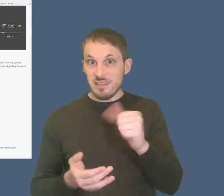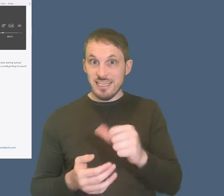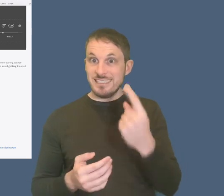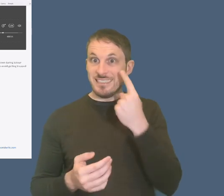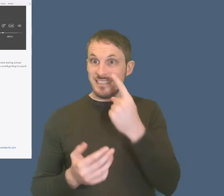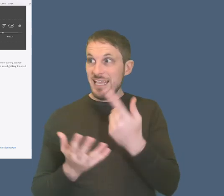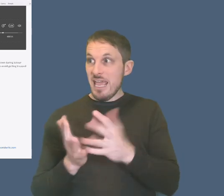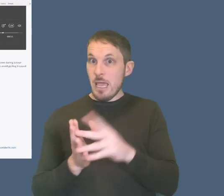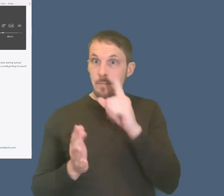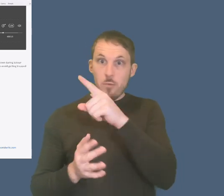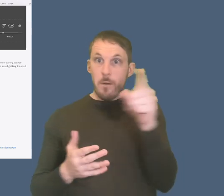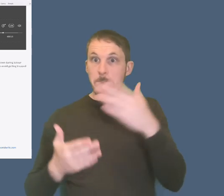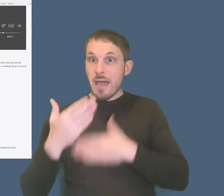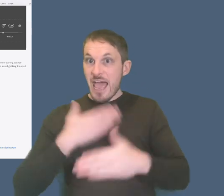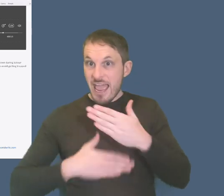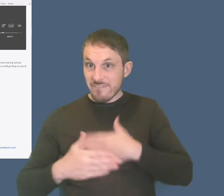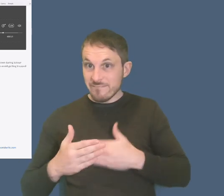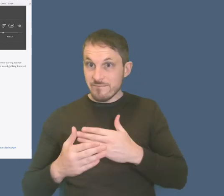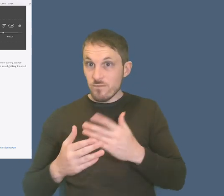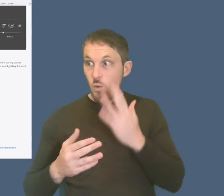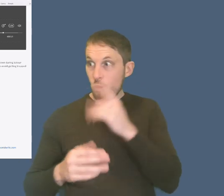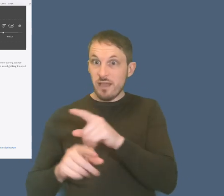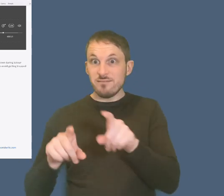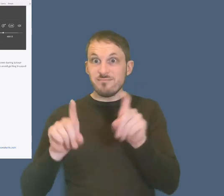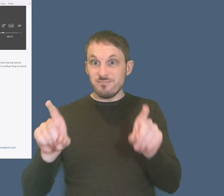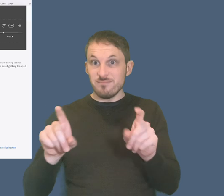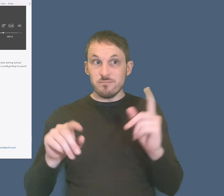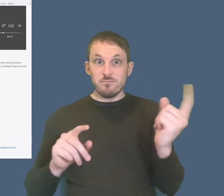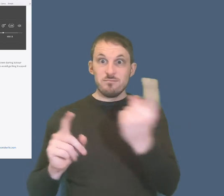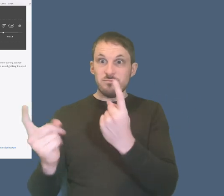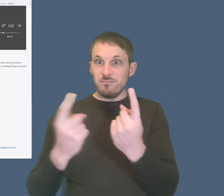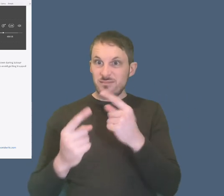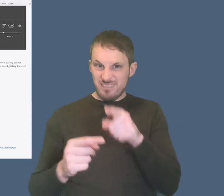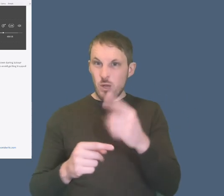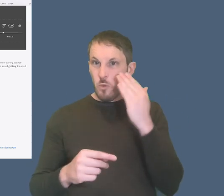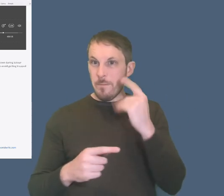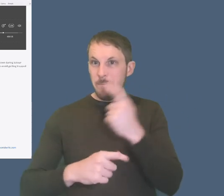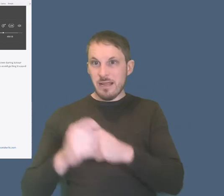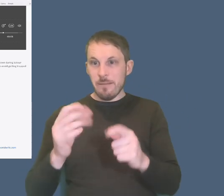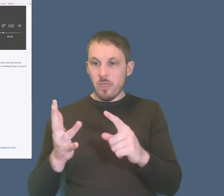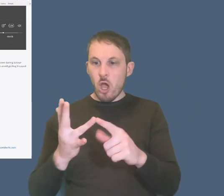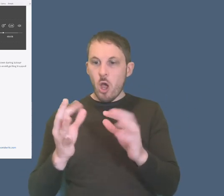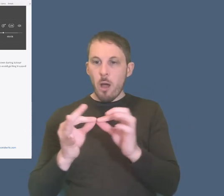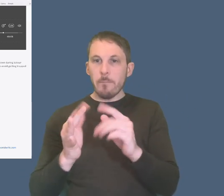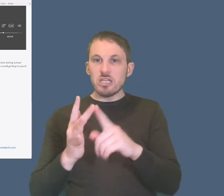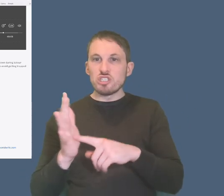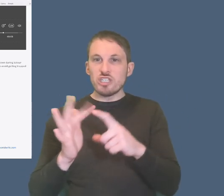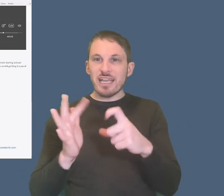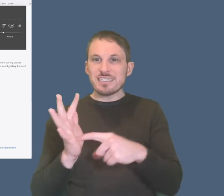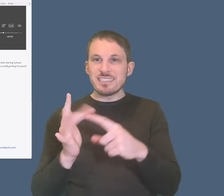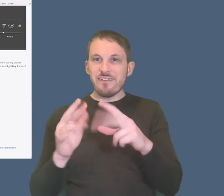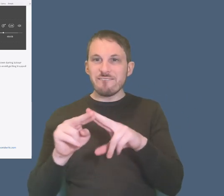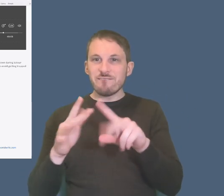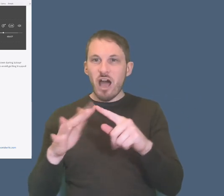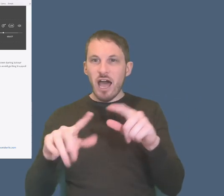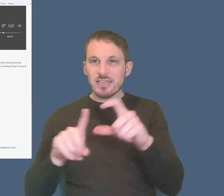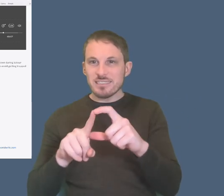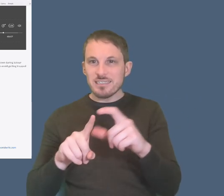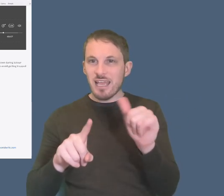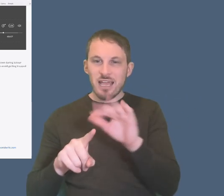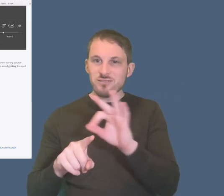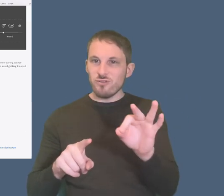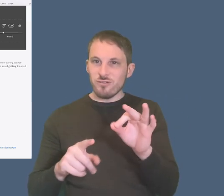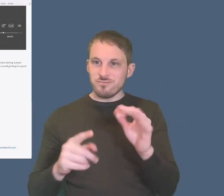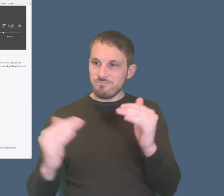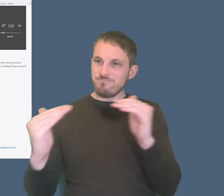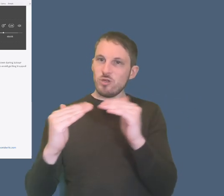women who are in a lithotomy position, the woman becomes objectified and dehumanized, and people talk around her